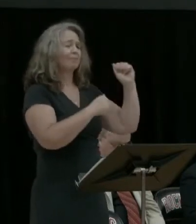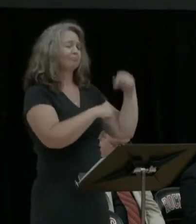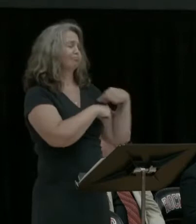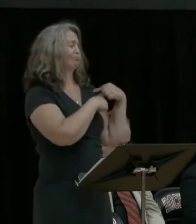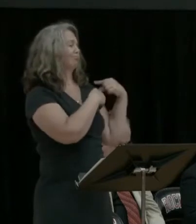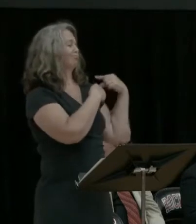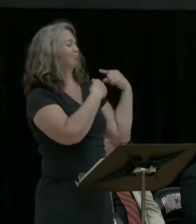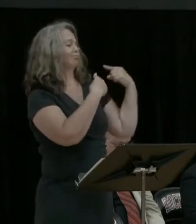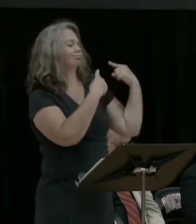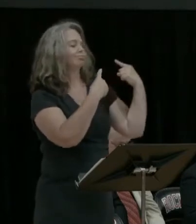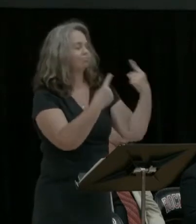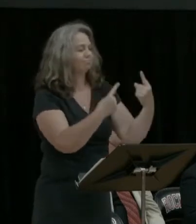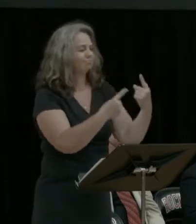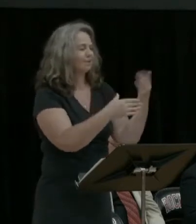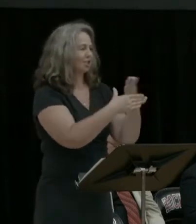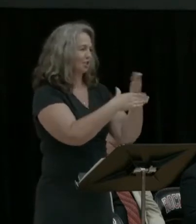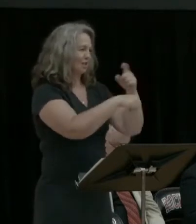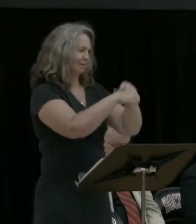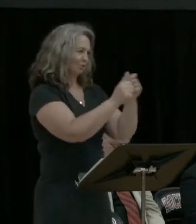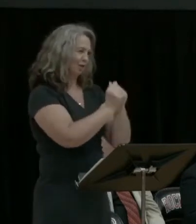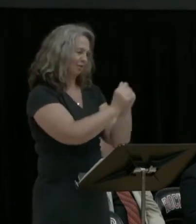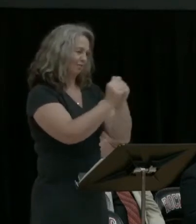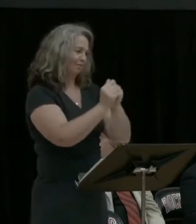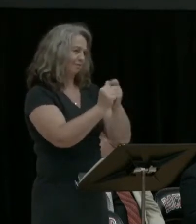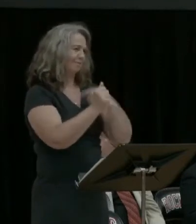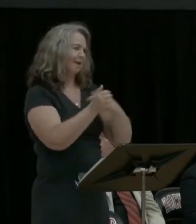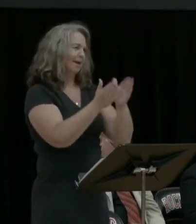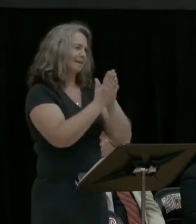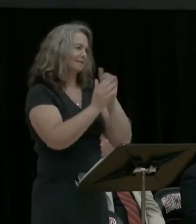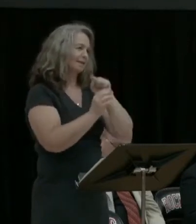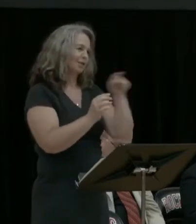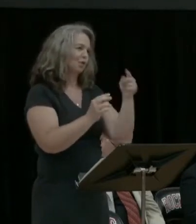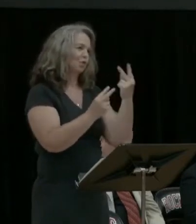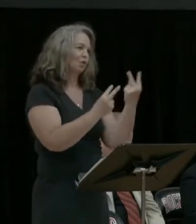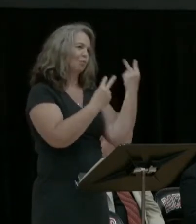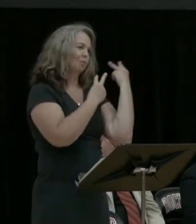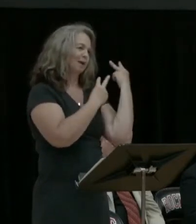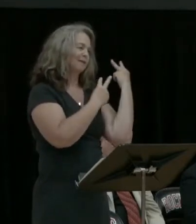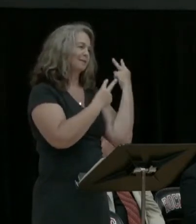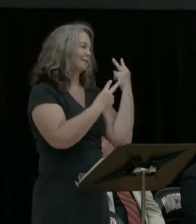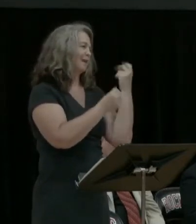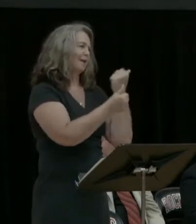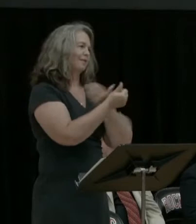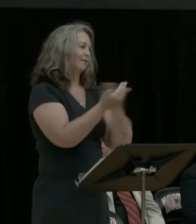our shared time together, I ask that you reflect on all that